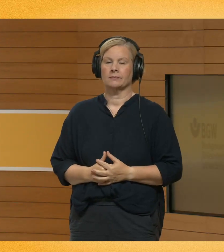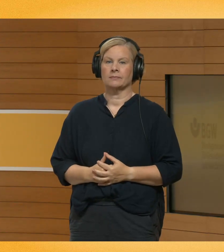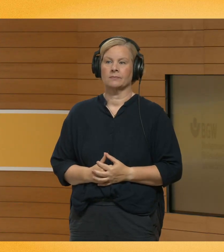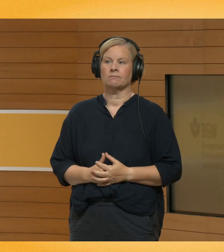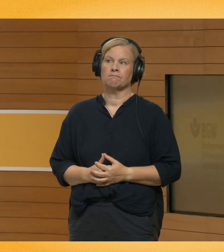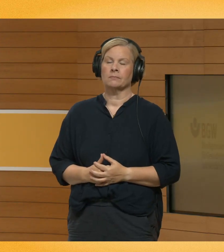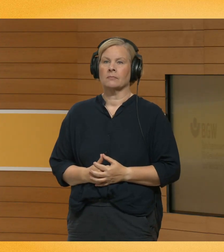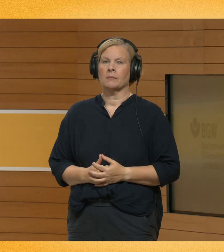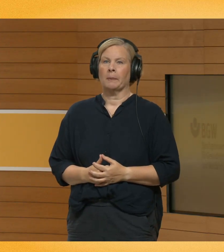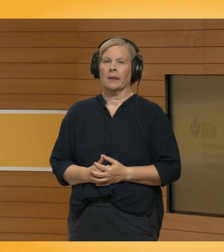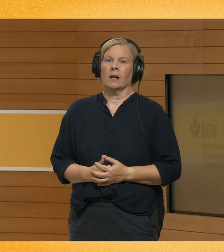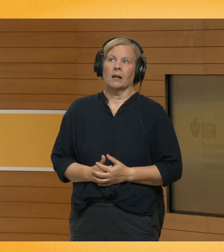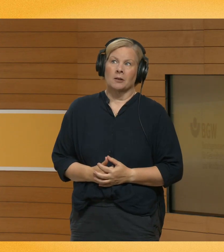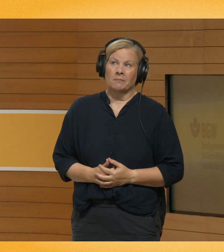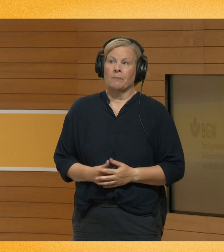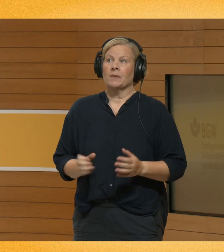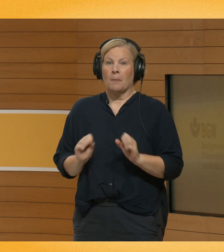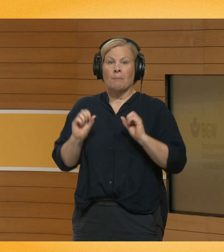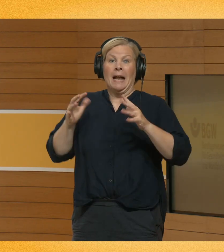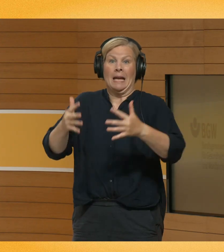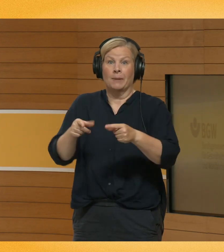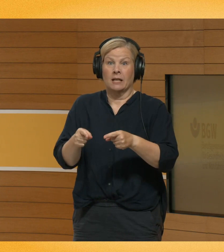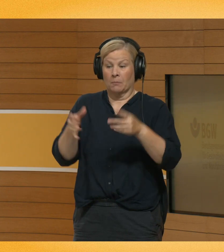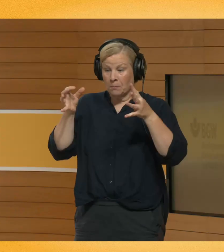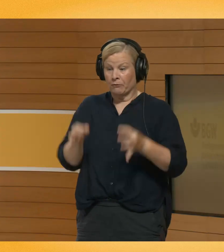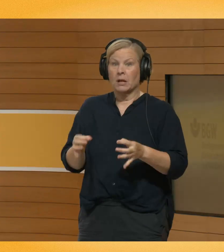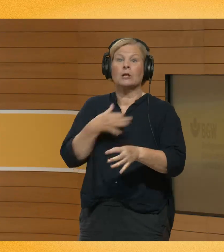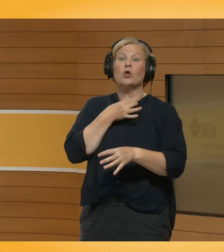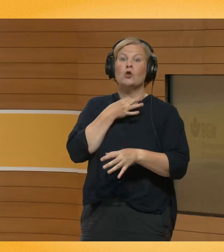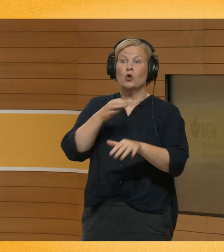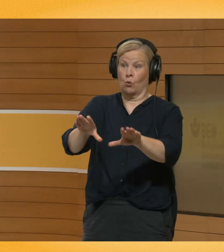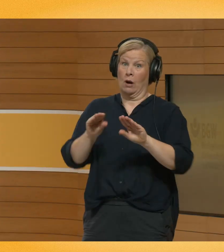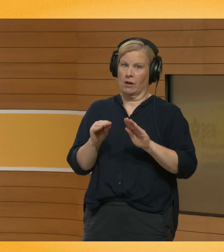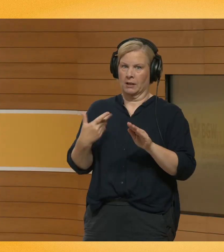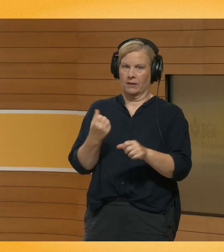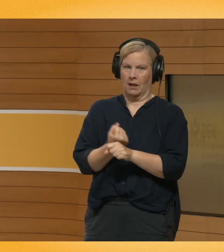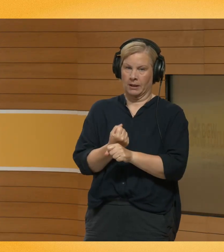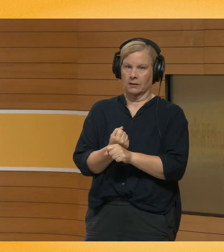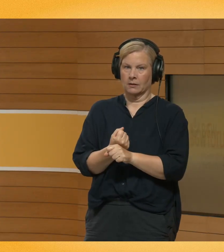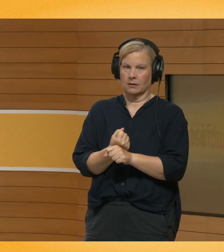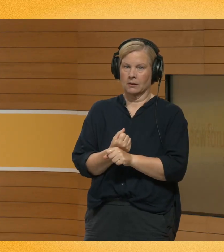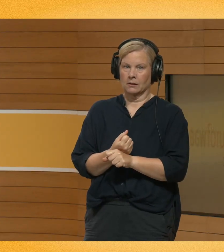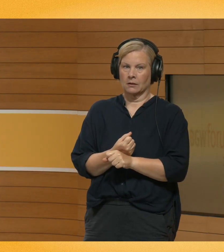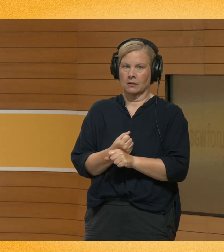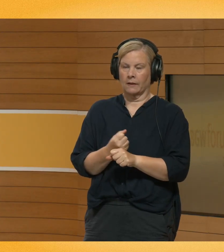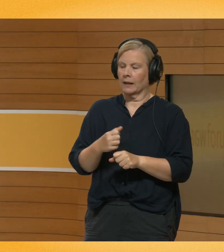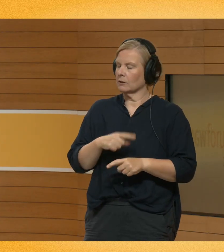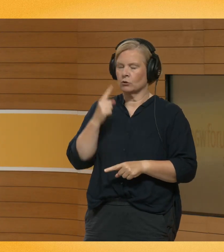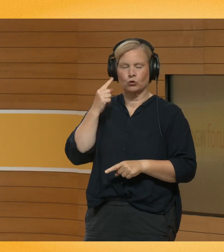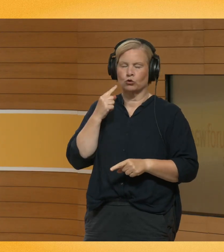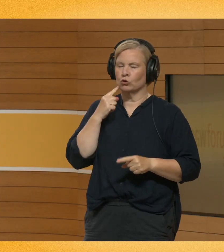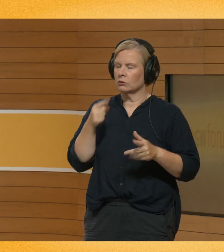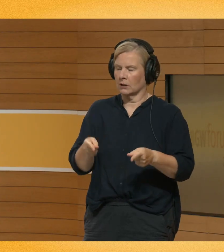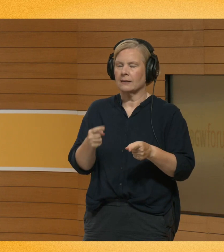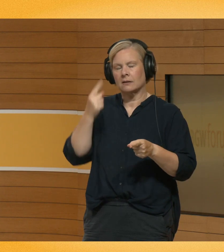throughout the pandemic, and very acutely aware of the pressures that staff had been under and were still under. Staff were